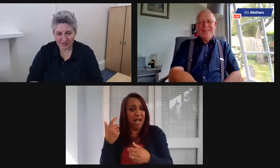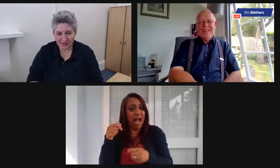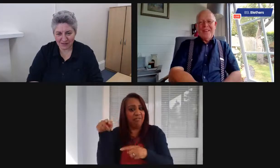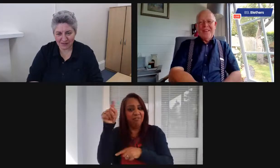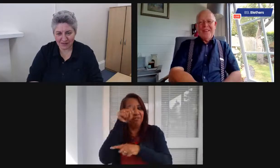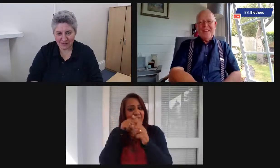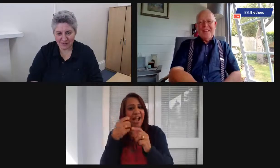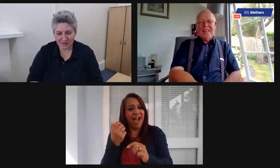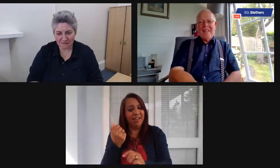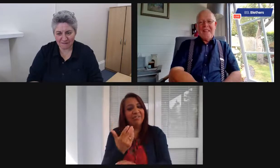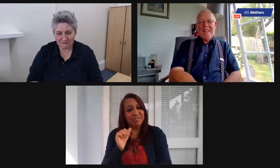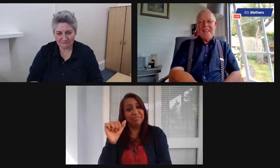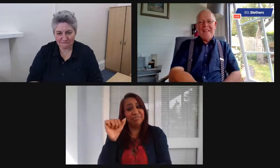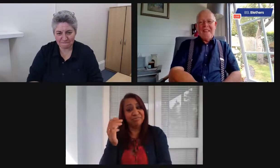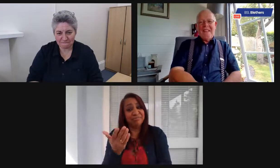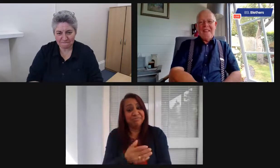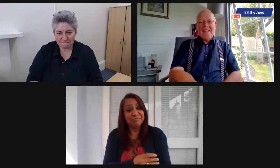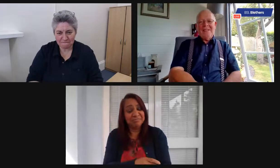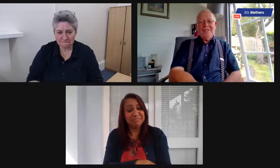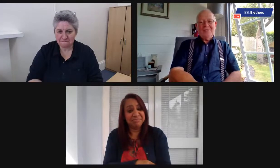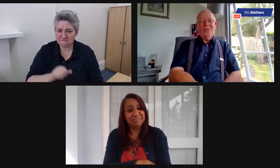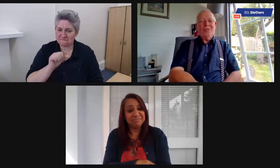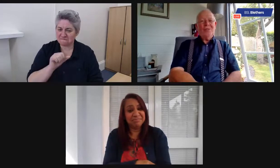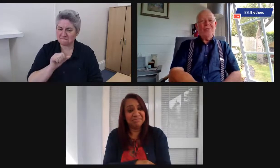I in saw the Scotland. sheep. Yeah.